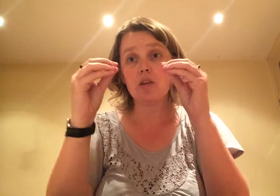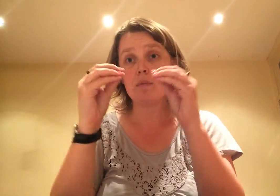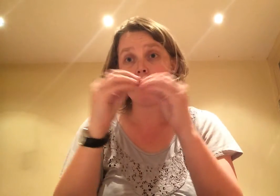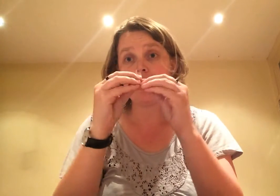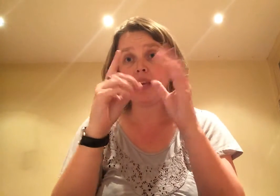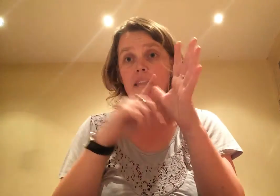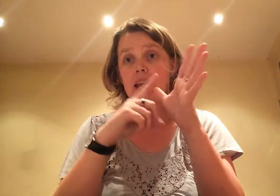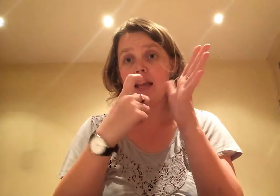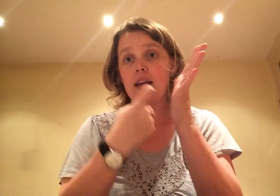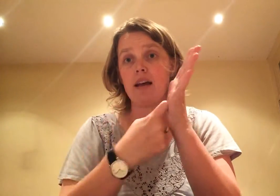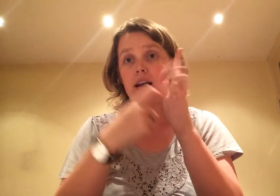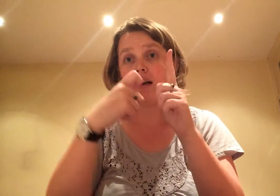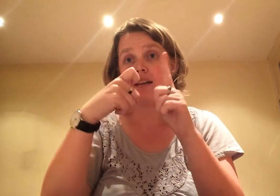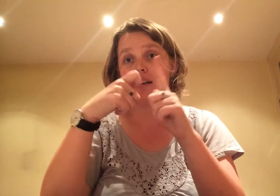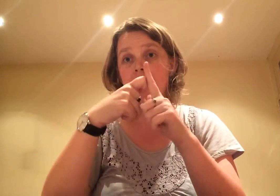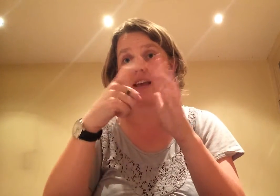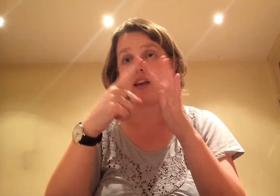would BARKING.